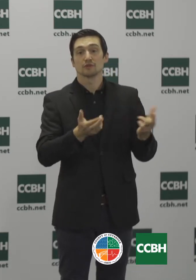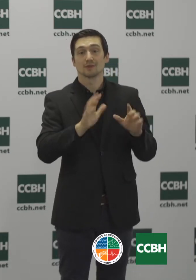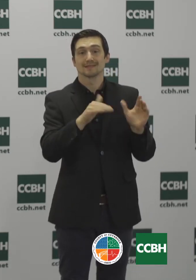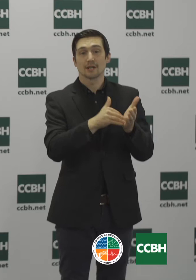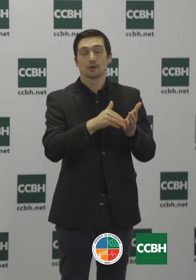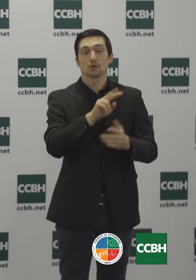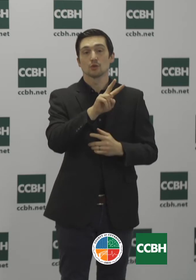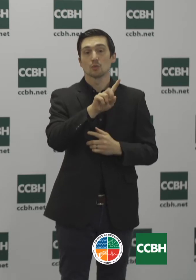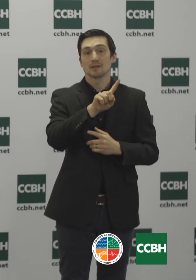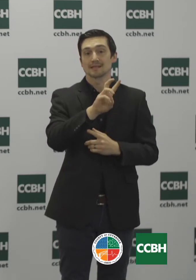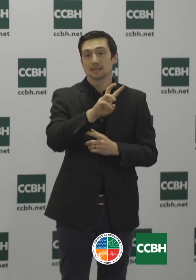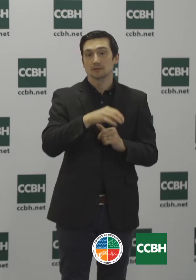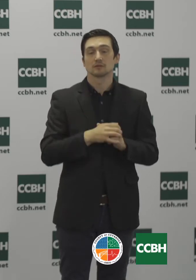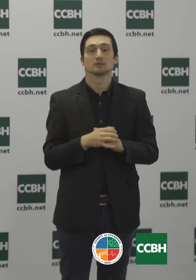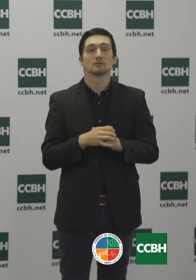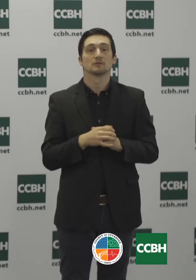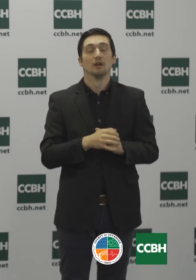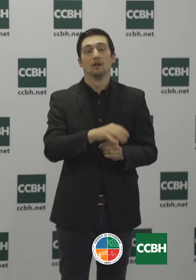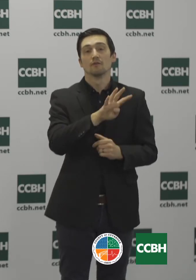at